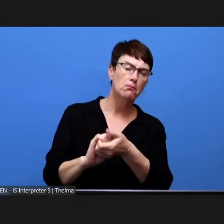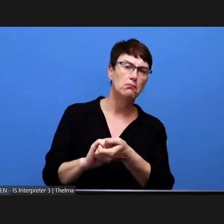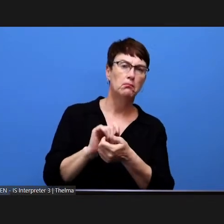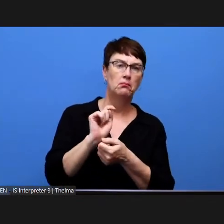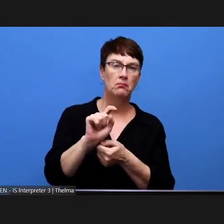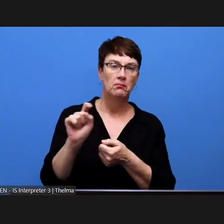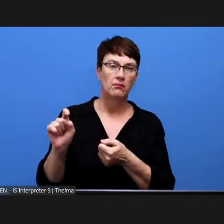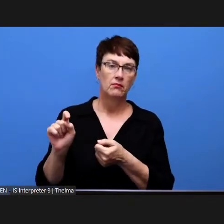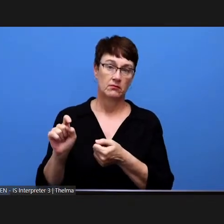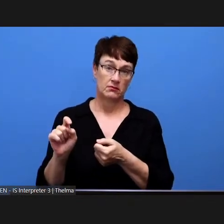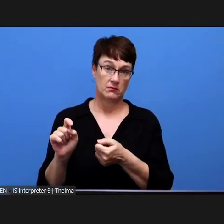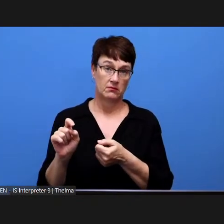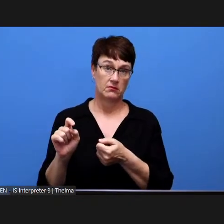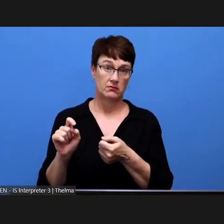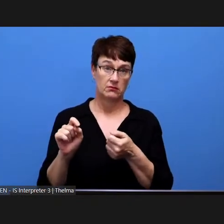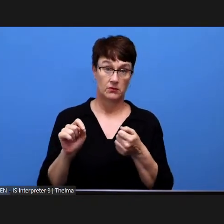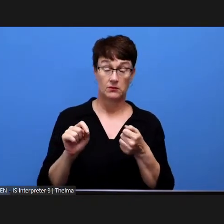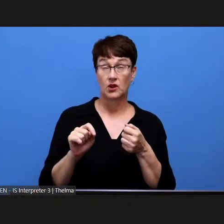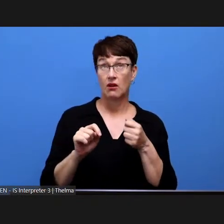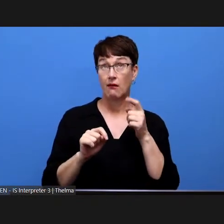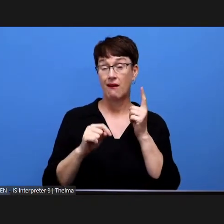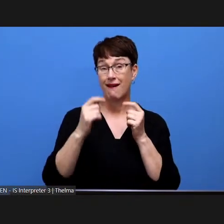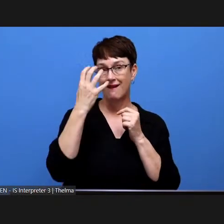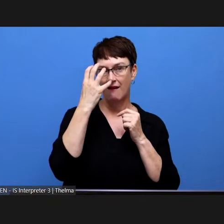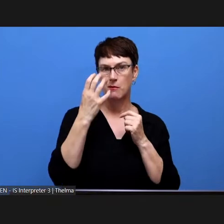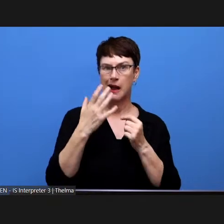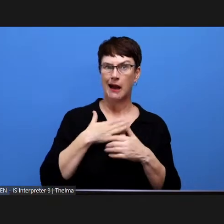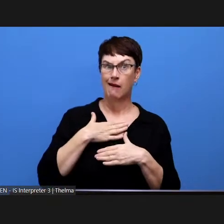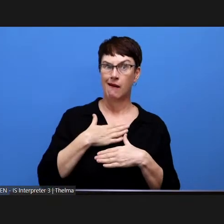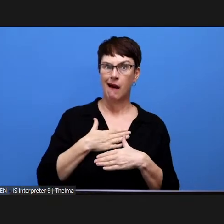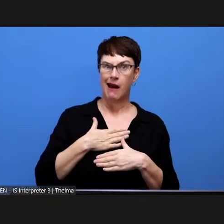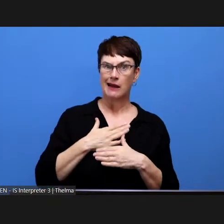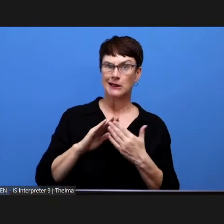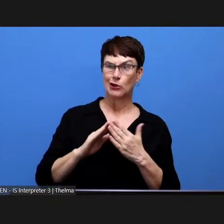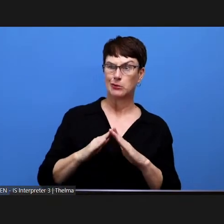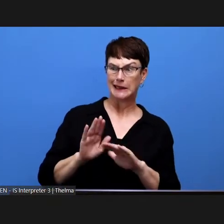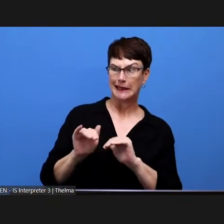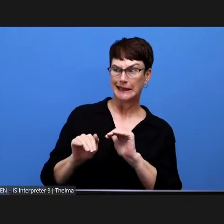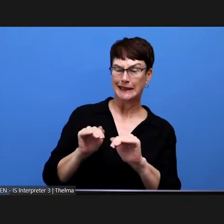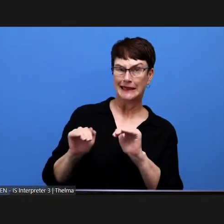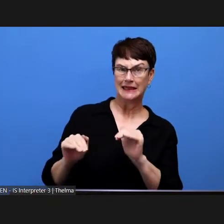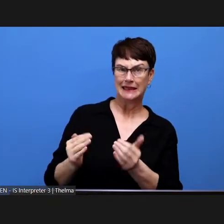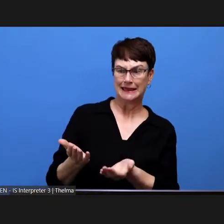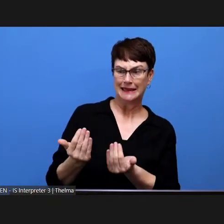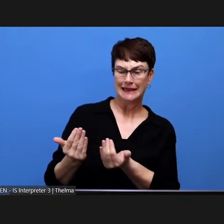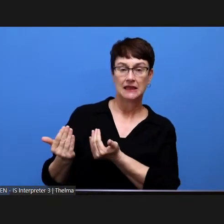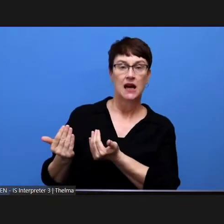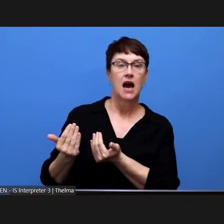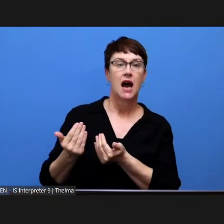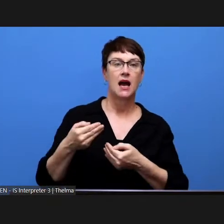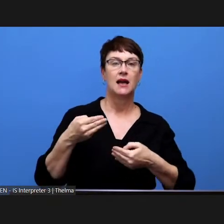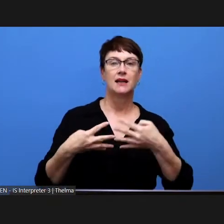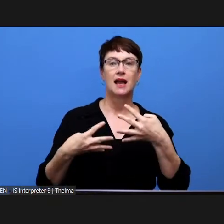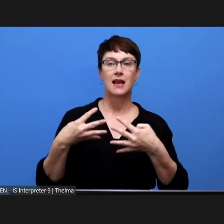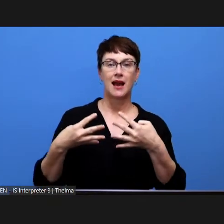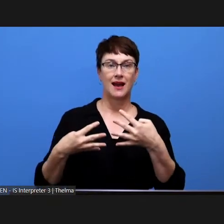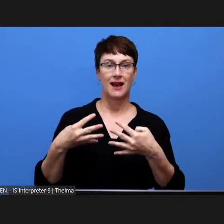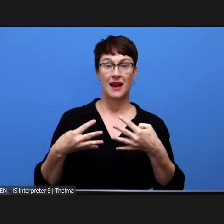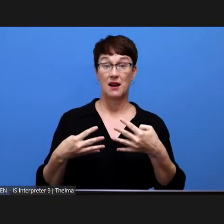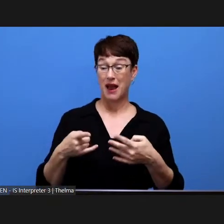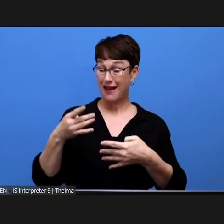made, if you don't have such data, you might be under-reported. So I just want to find out what